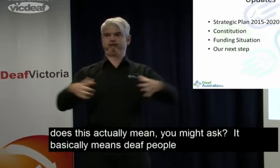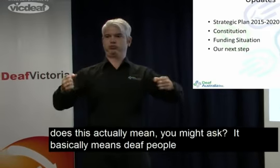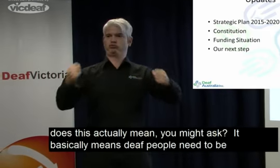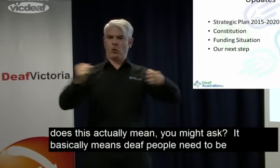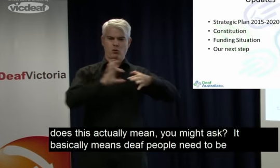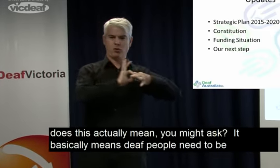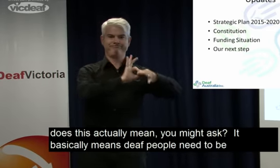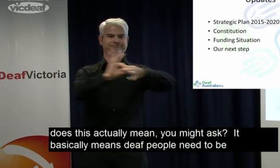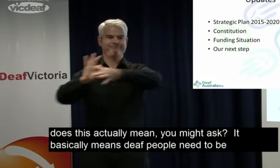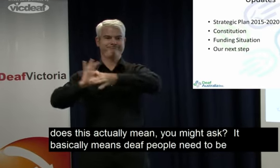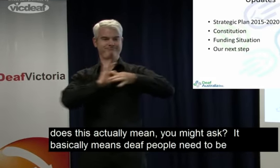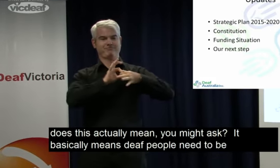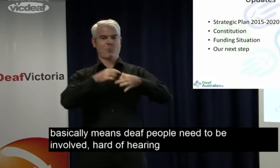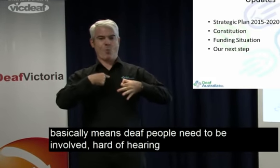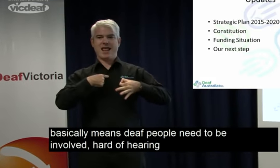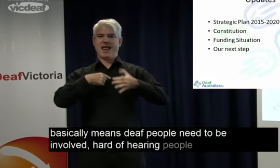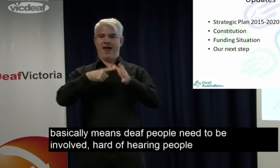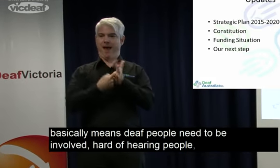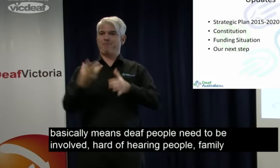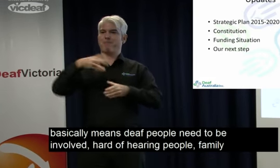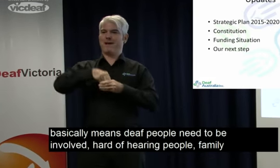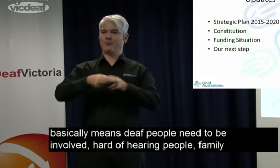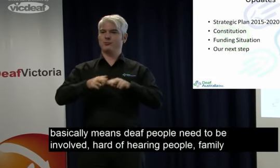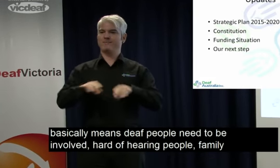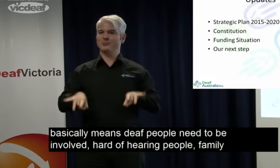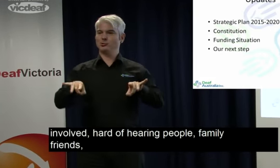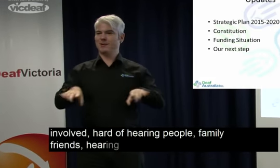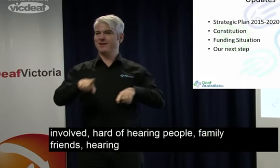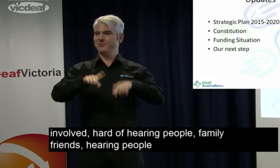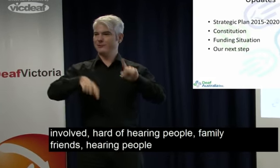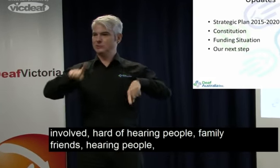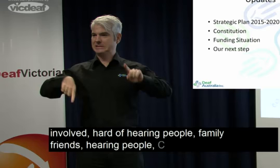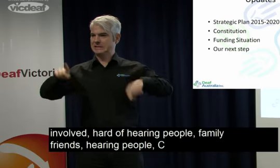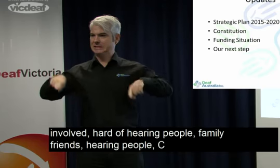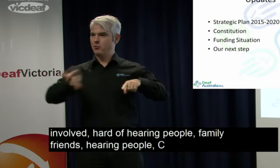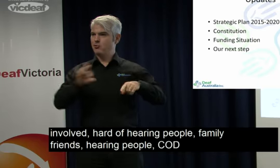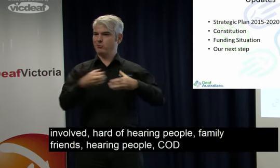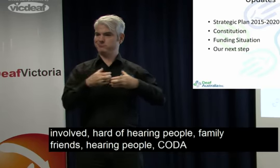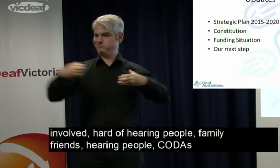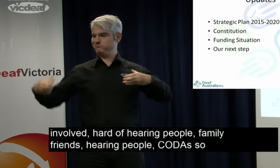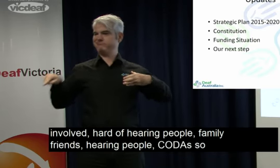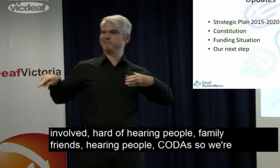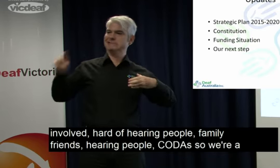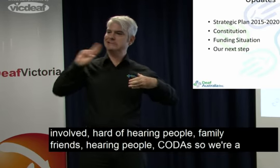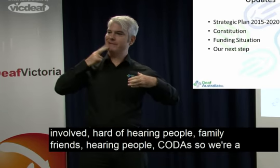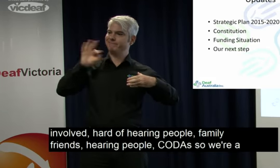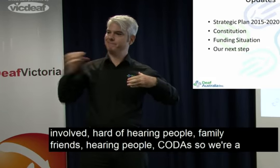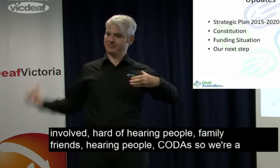hearing people, coders, so that we're a united force and that we can enhance diversity within Australia